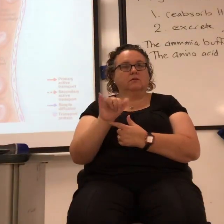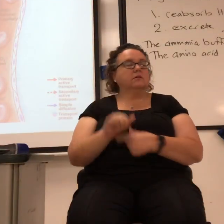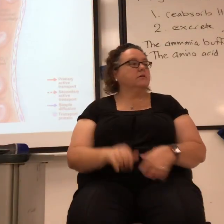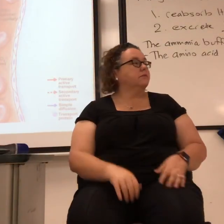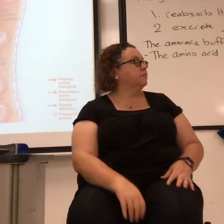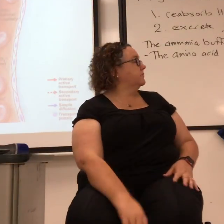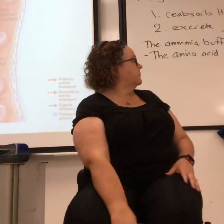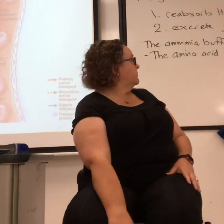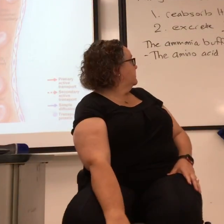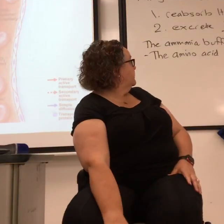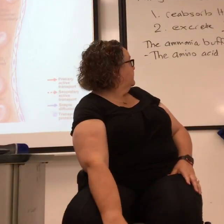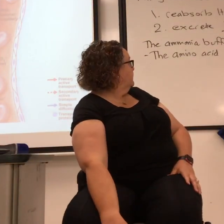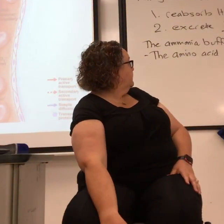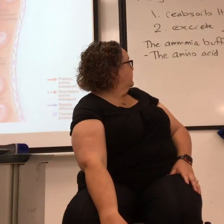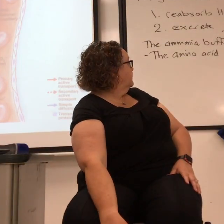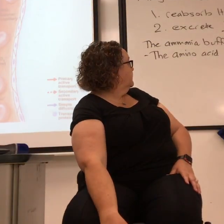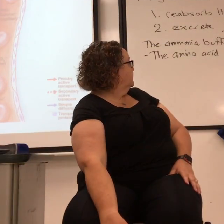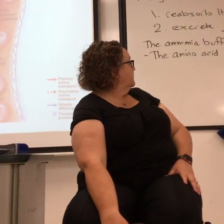metabolize.